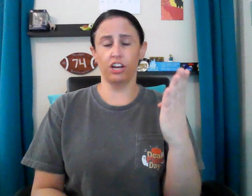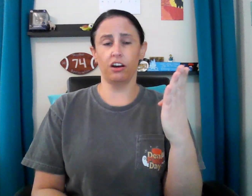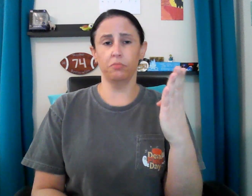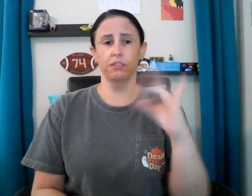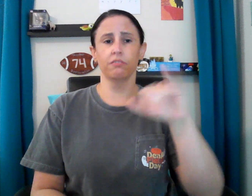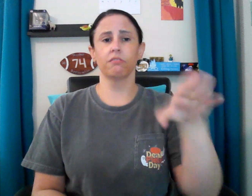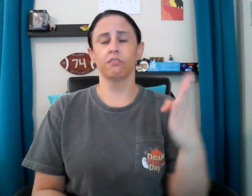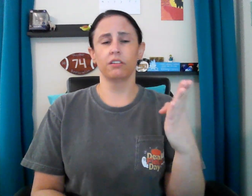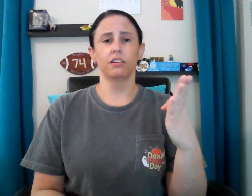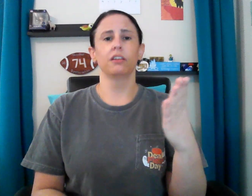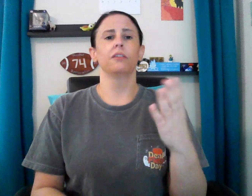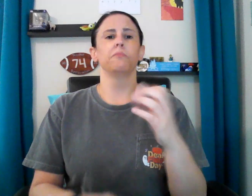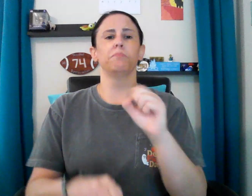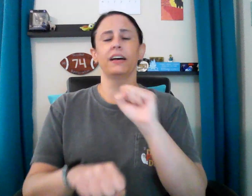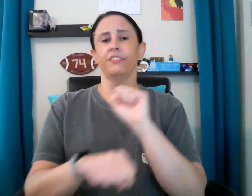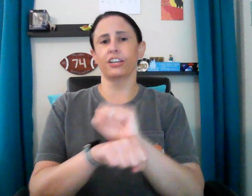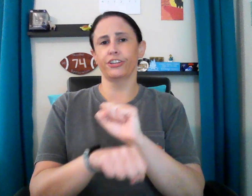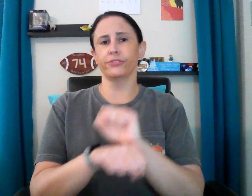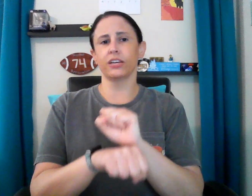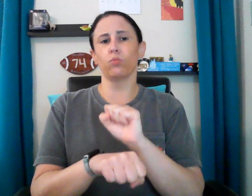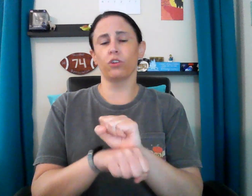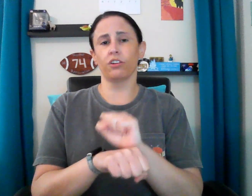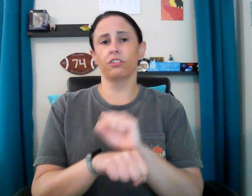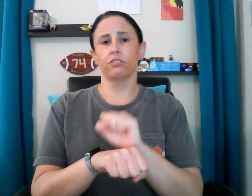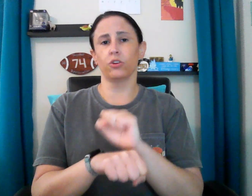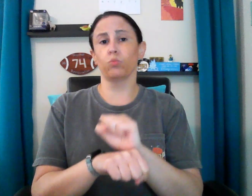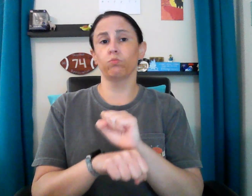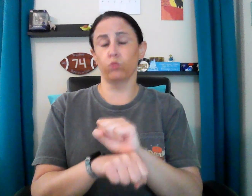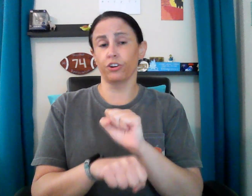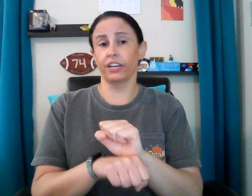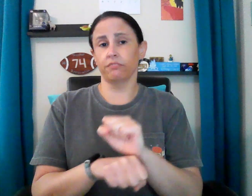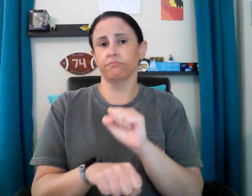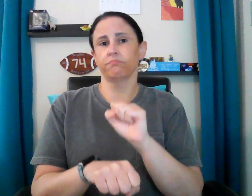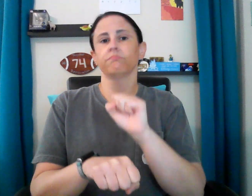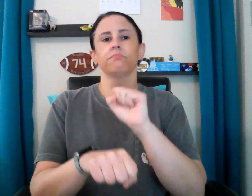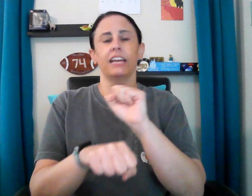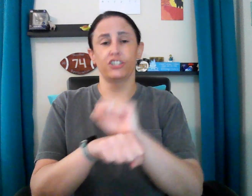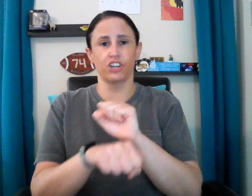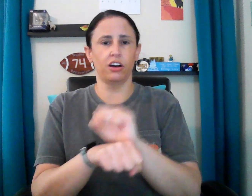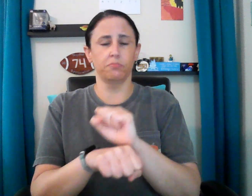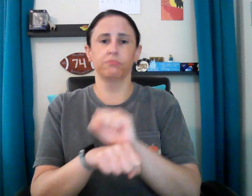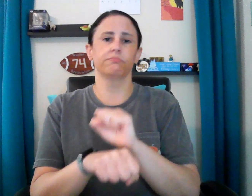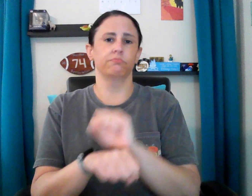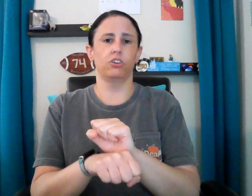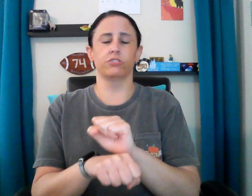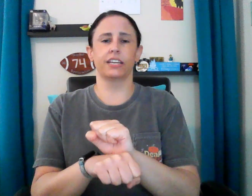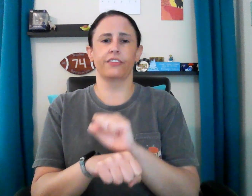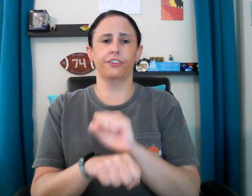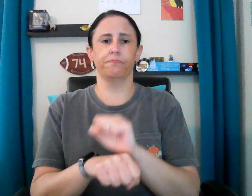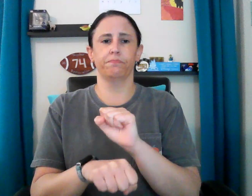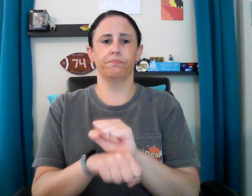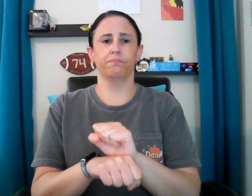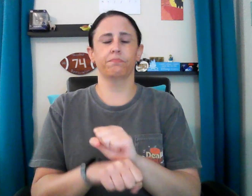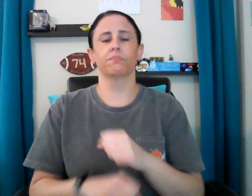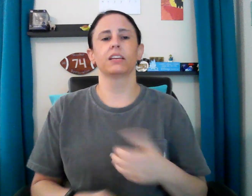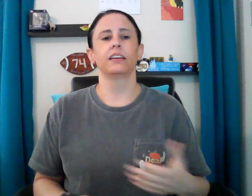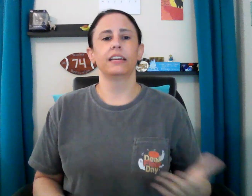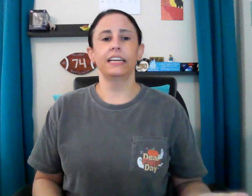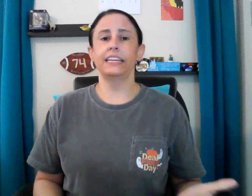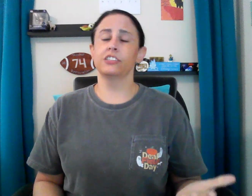job, but they're using work or working and job all together.